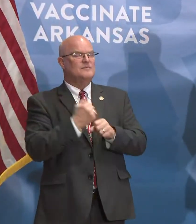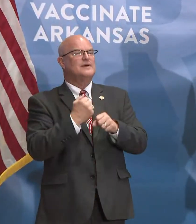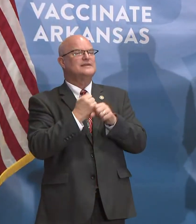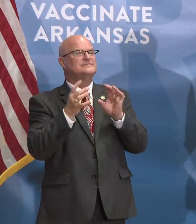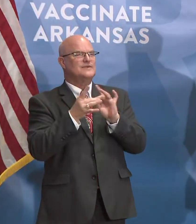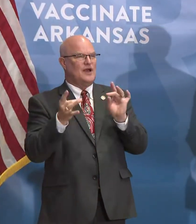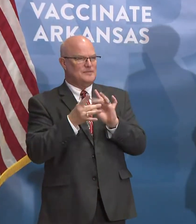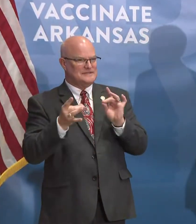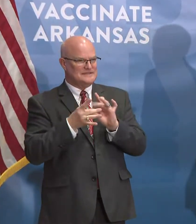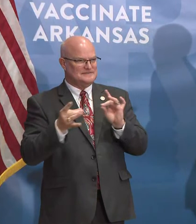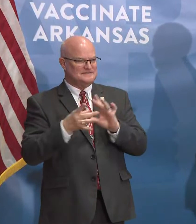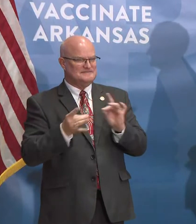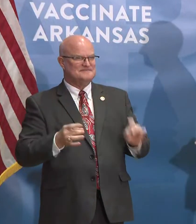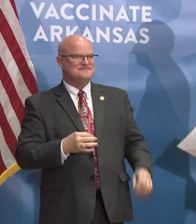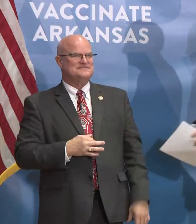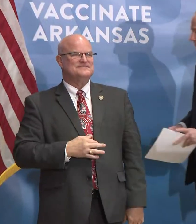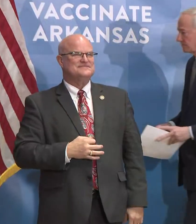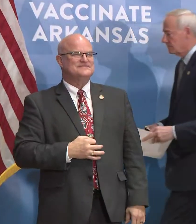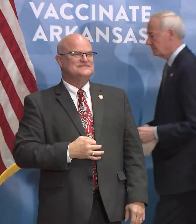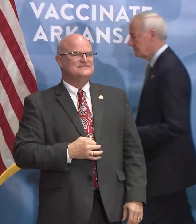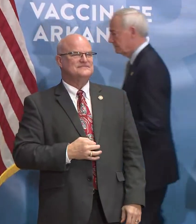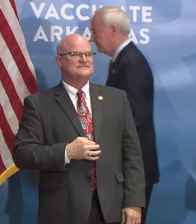your comments.